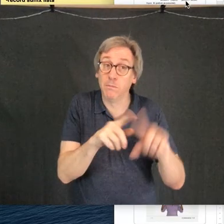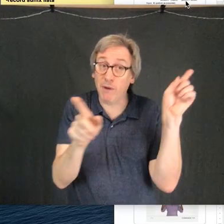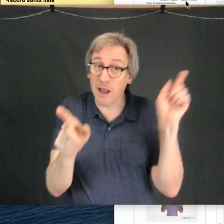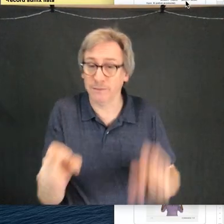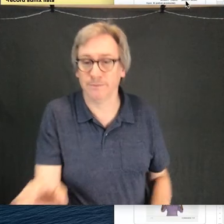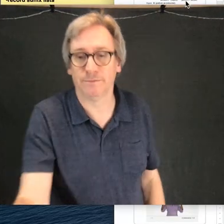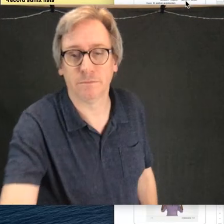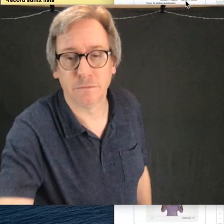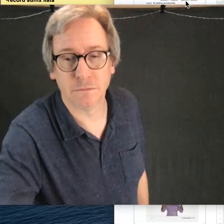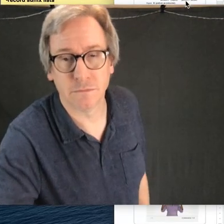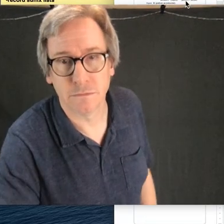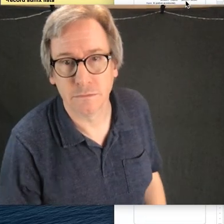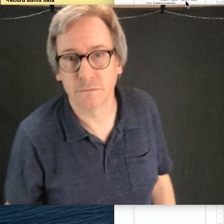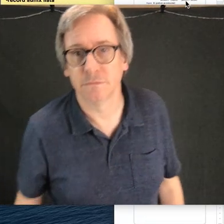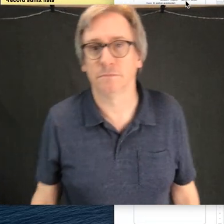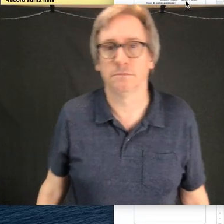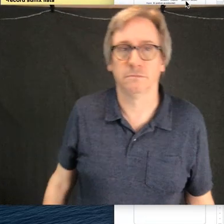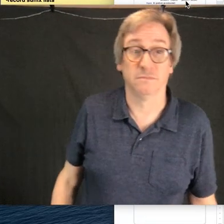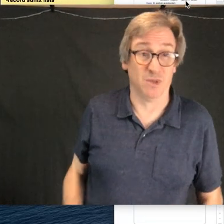But